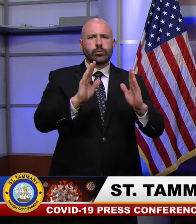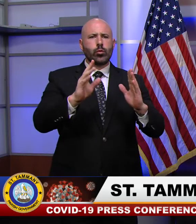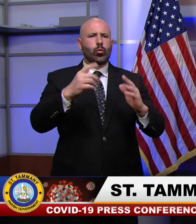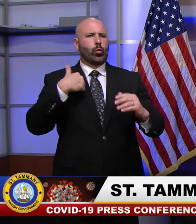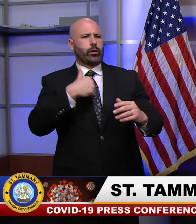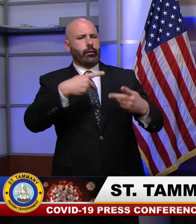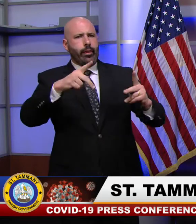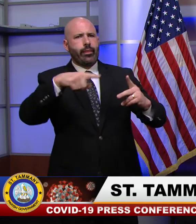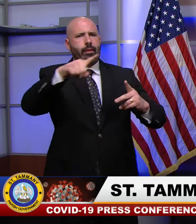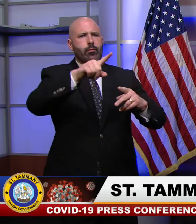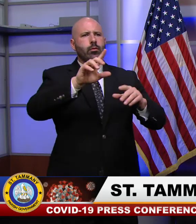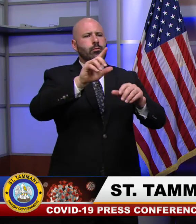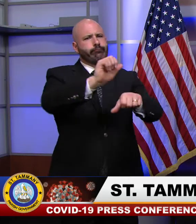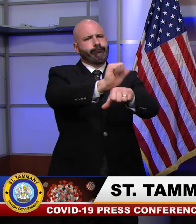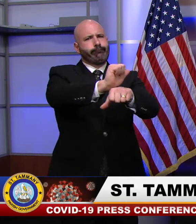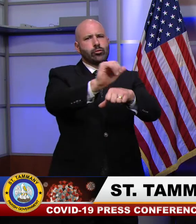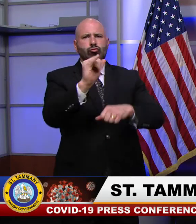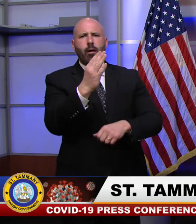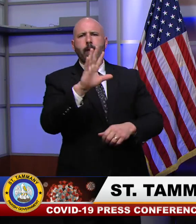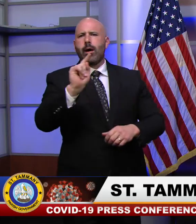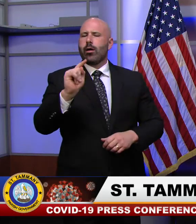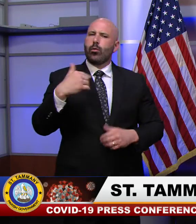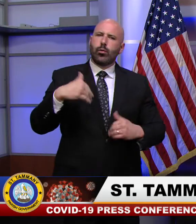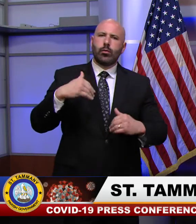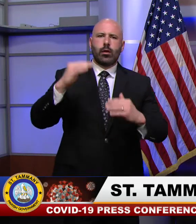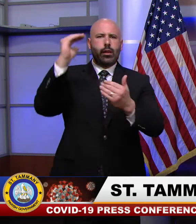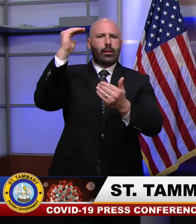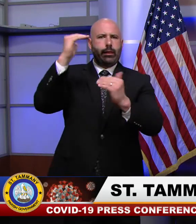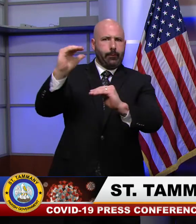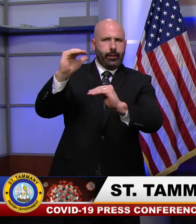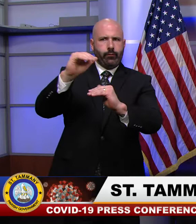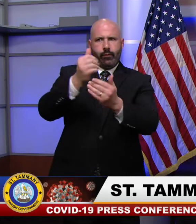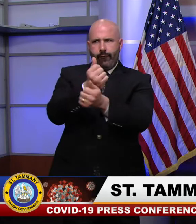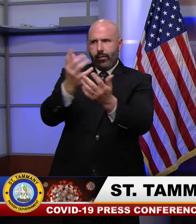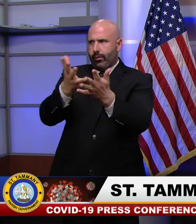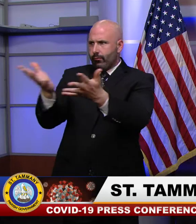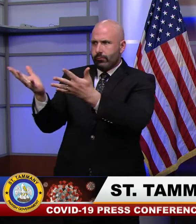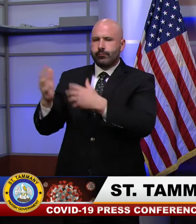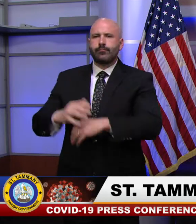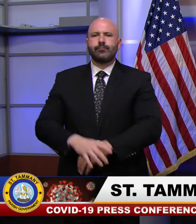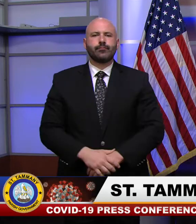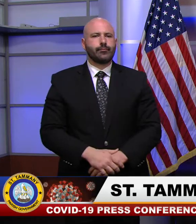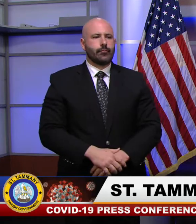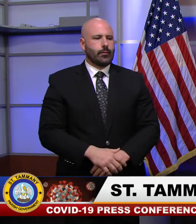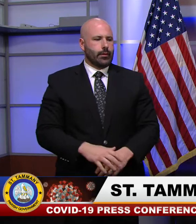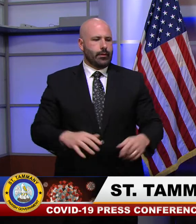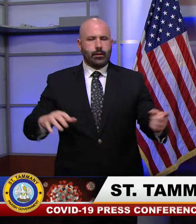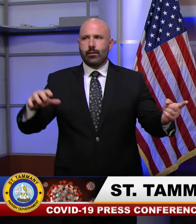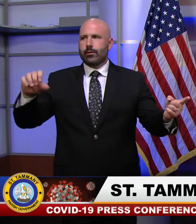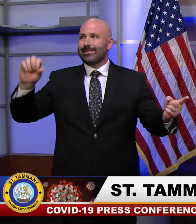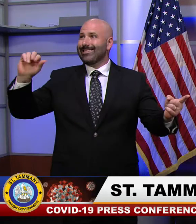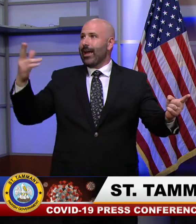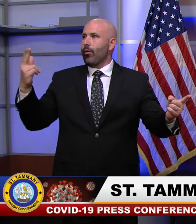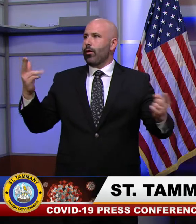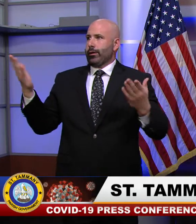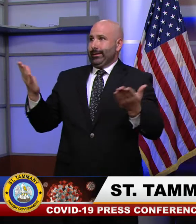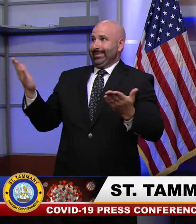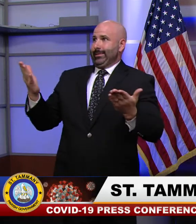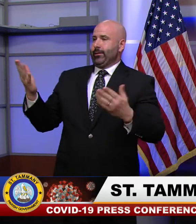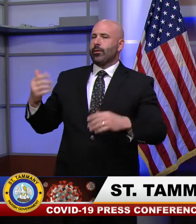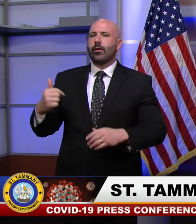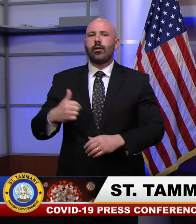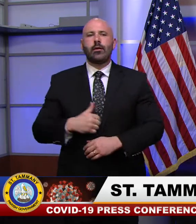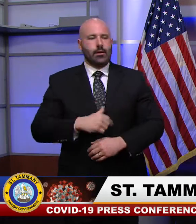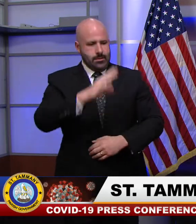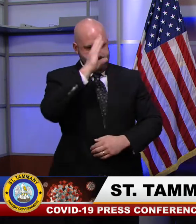Thank you, Rob. Hey, Mike, Sarah Pagan is here. Hi, Sarah. Hi. I just wondered